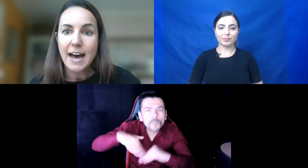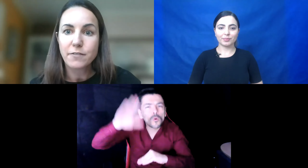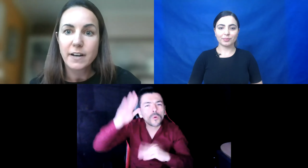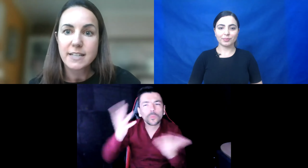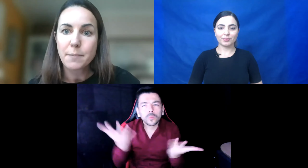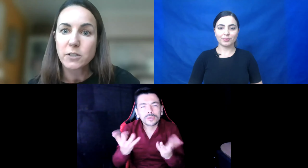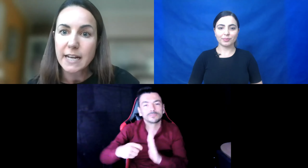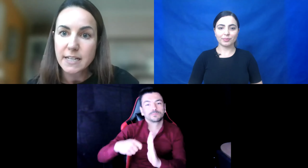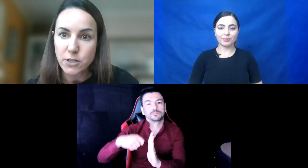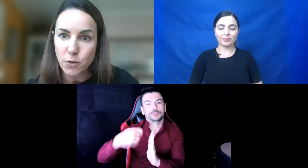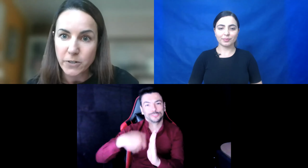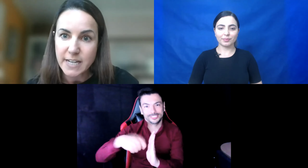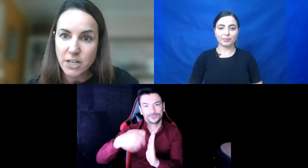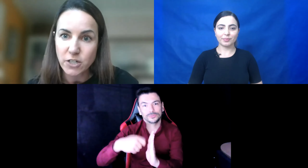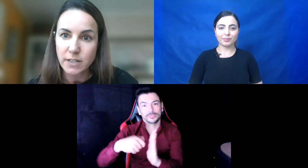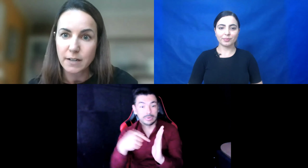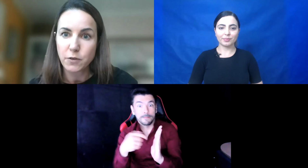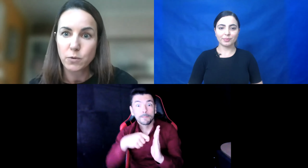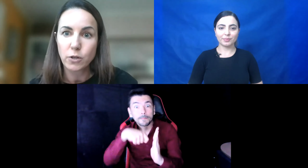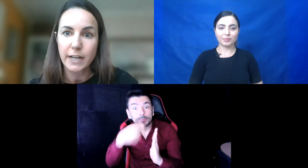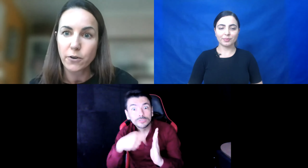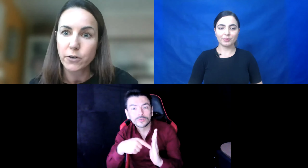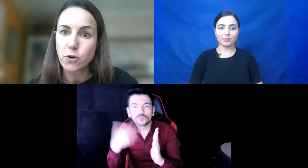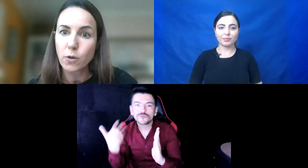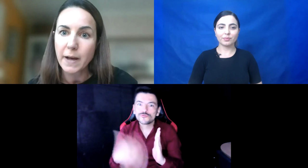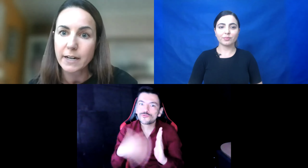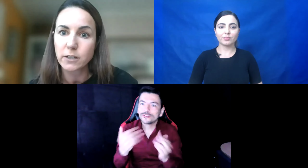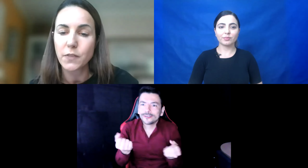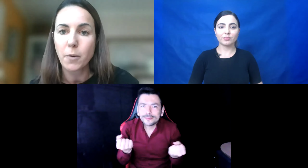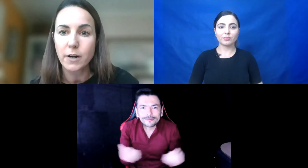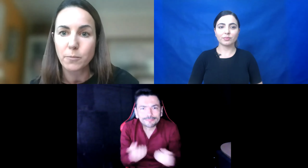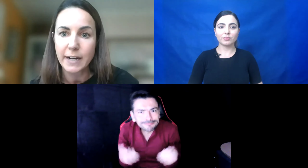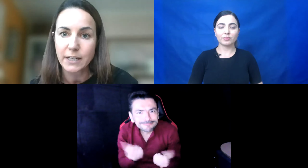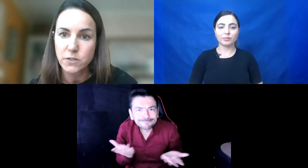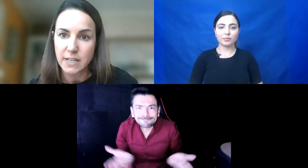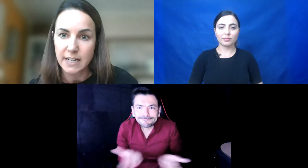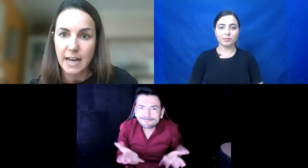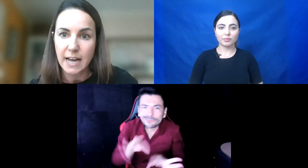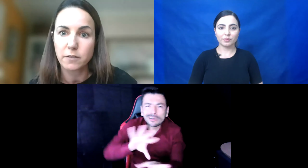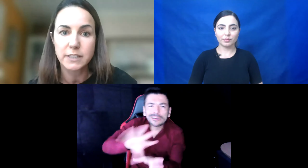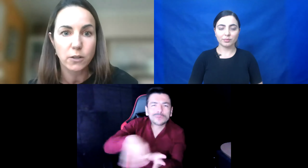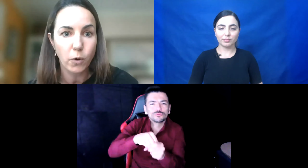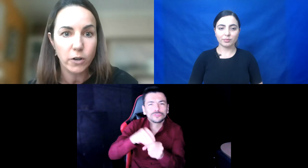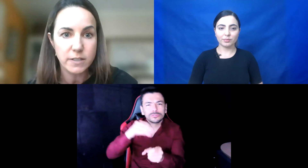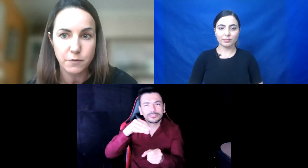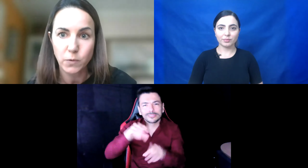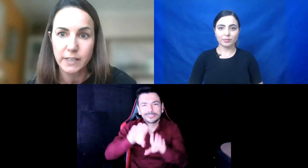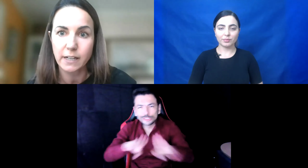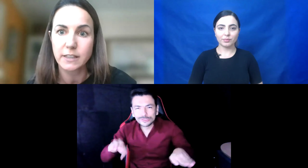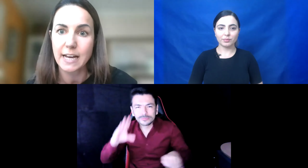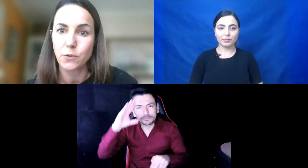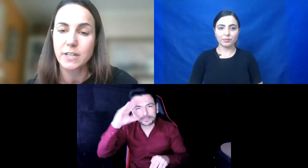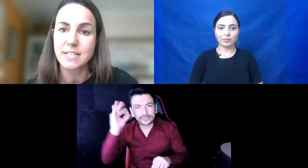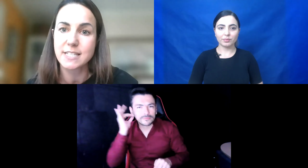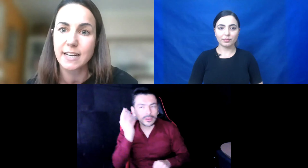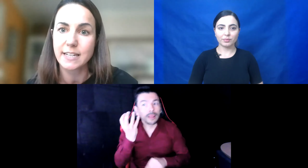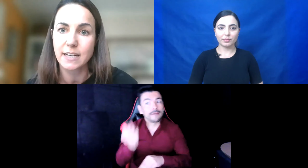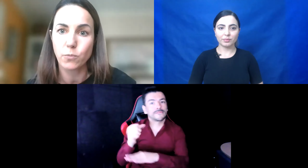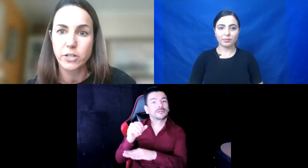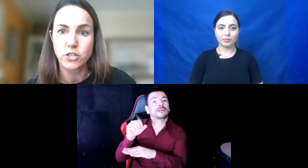We have a simultaneous interpretation. If you look at your control panel on the bottom right, you'll see an icon of a little world. If you click on that, you